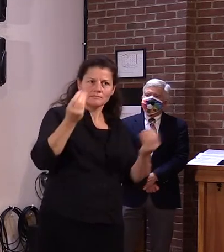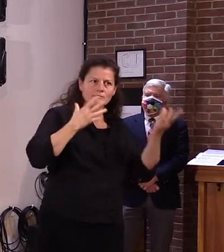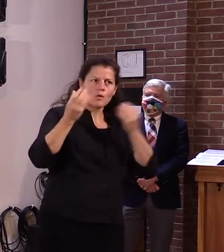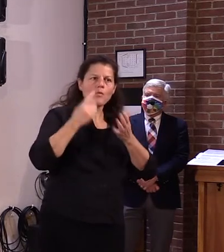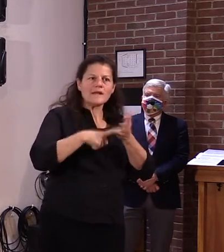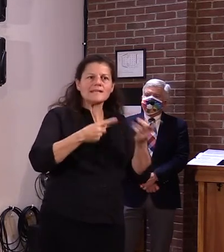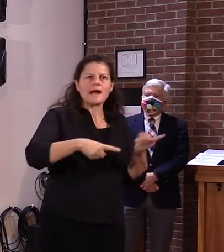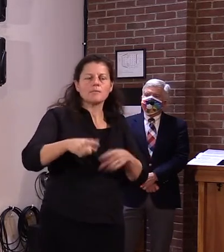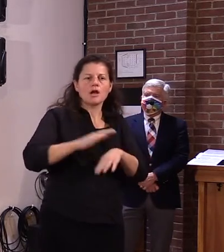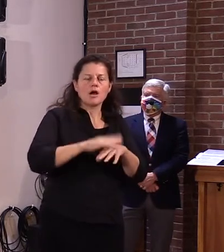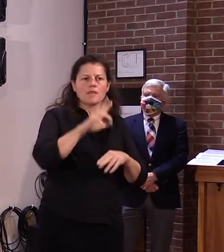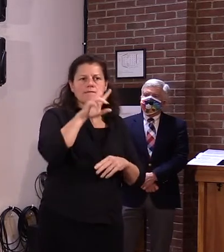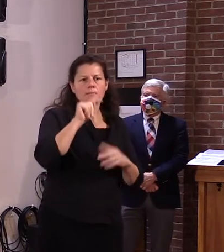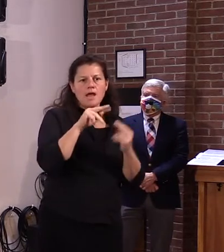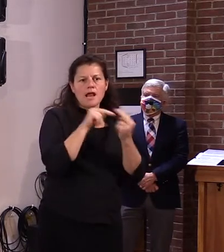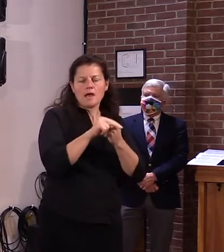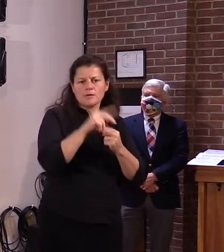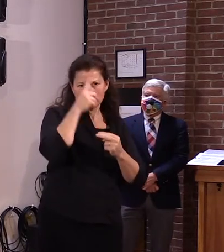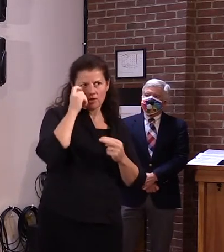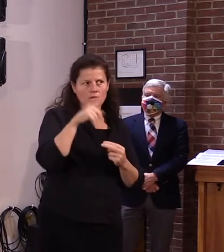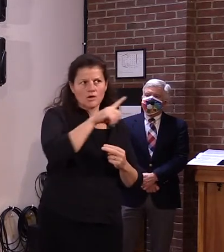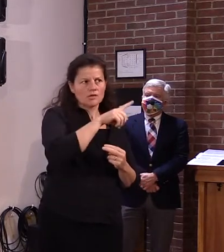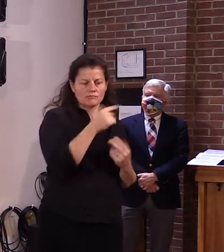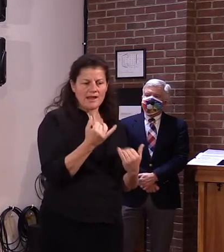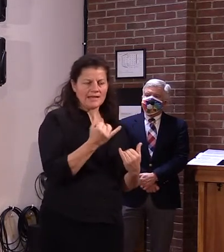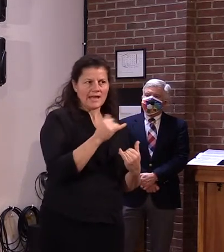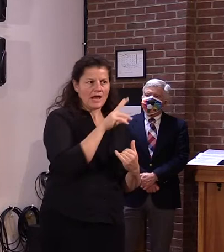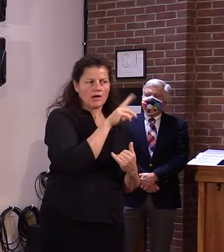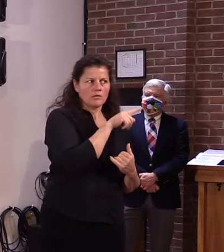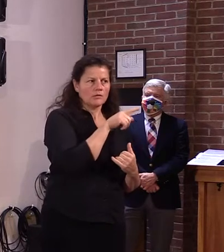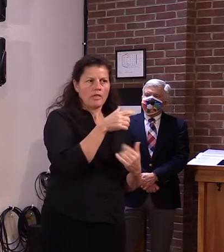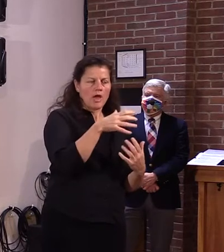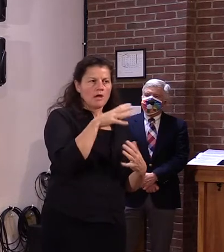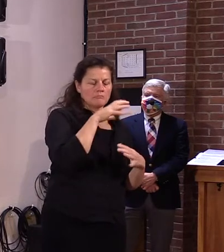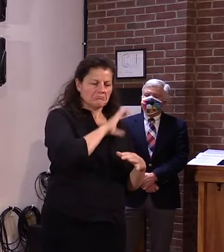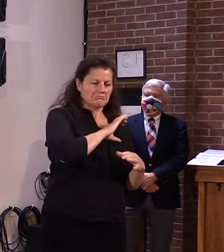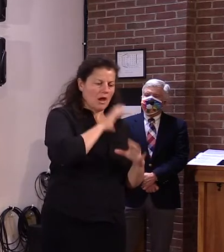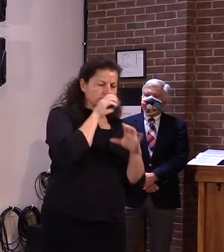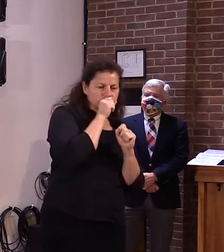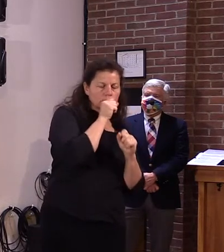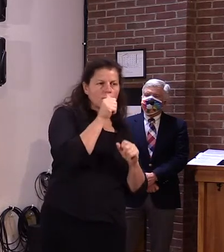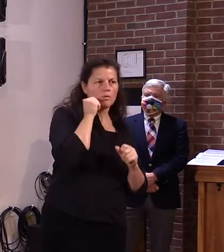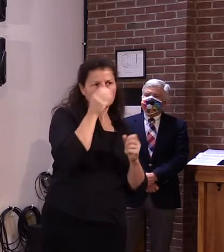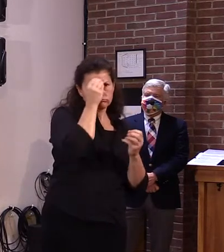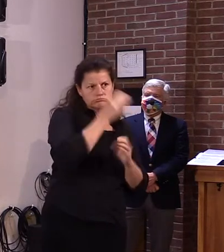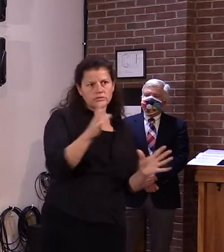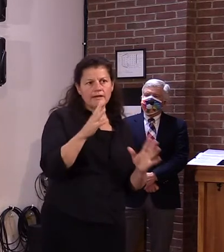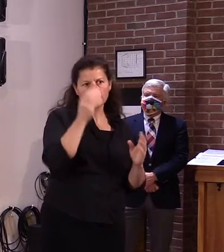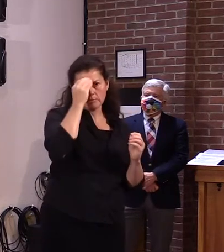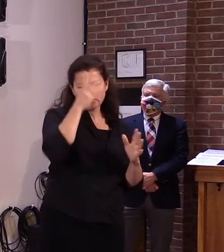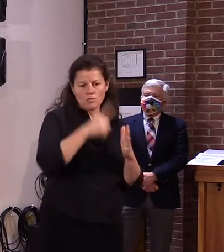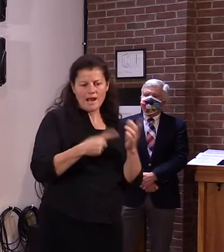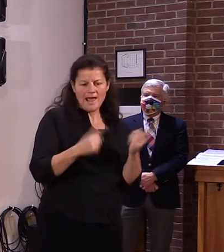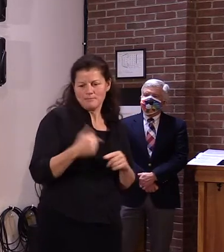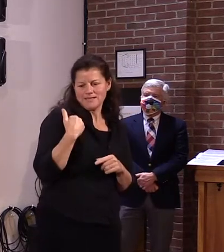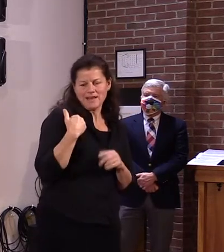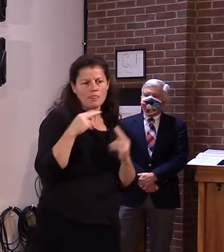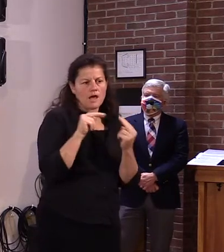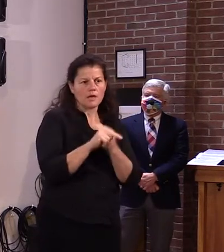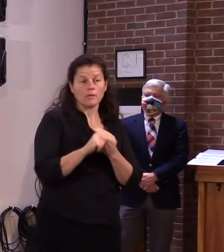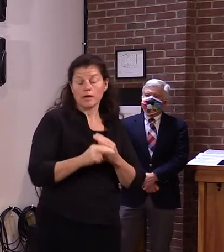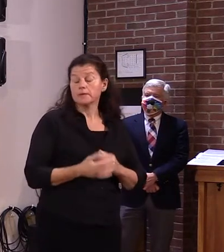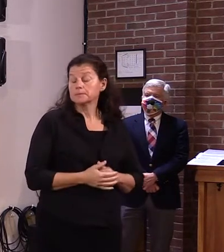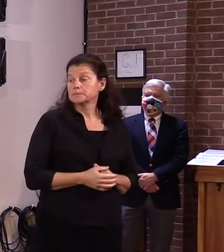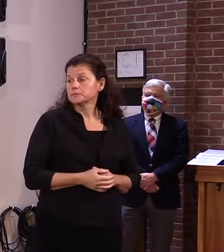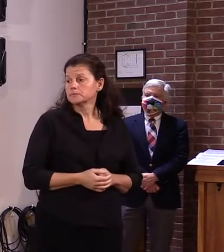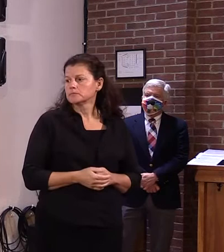you, Micah. And I'm not up to speed at this point as to where we are in the process. We've had a lot going